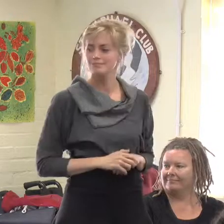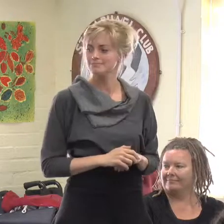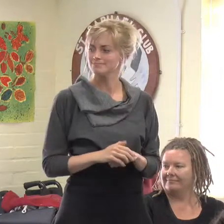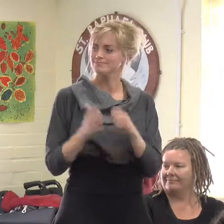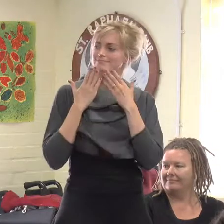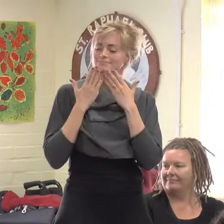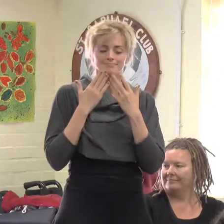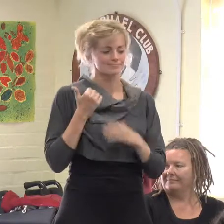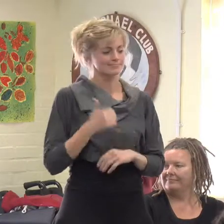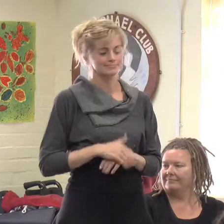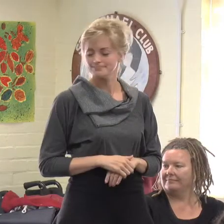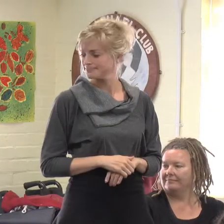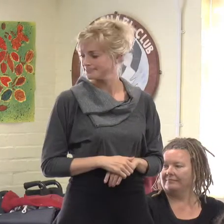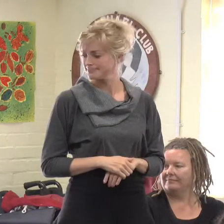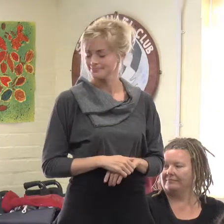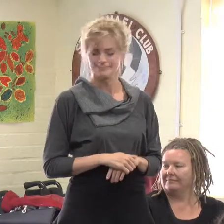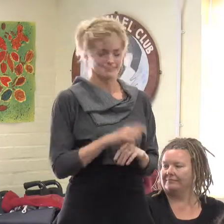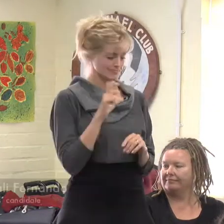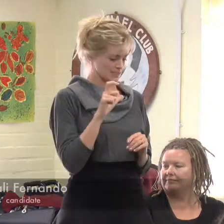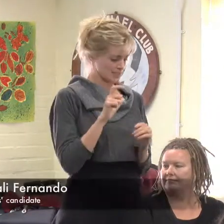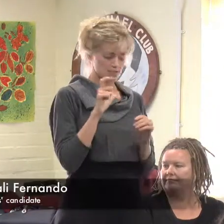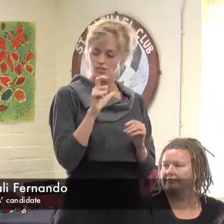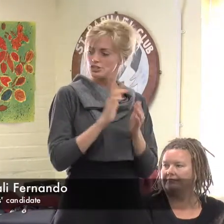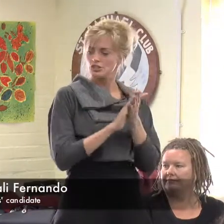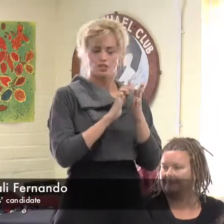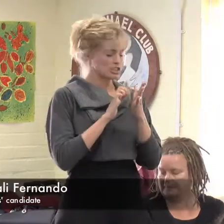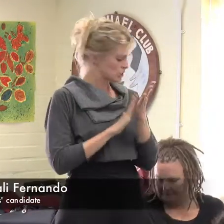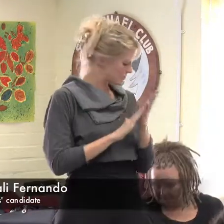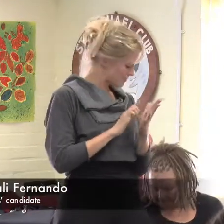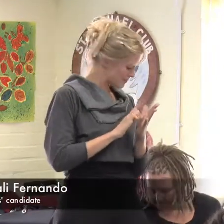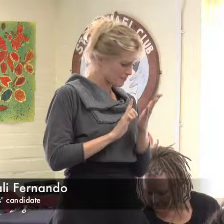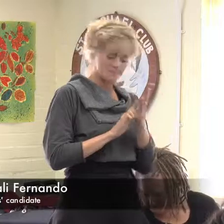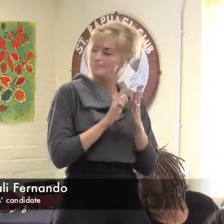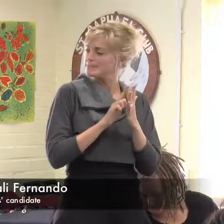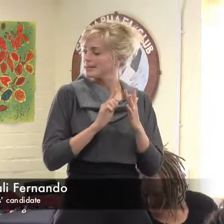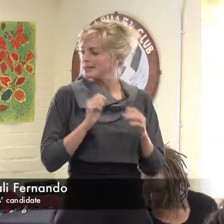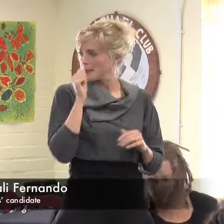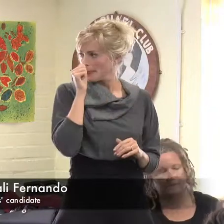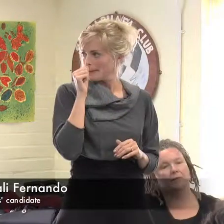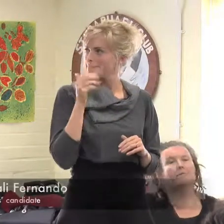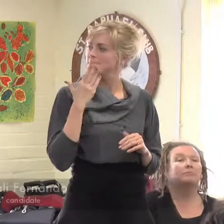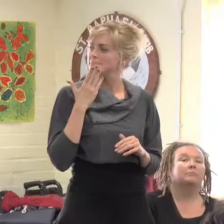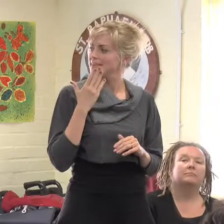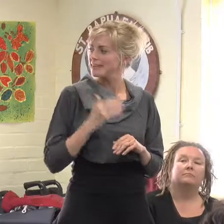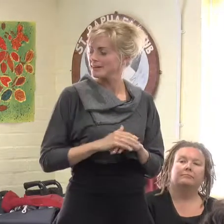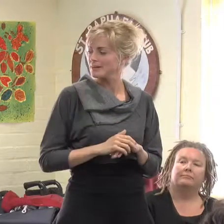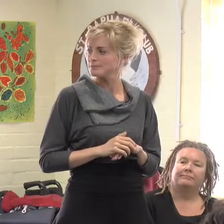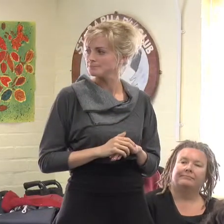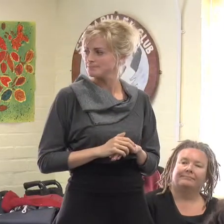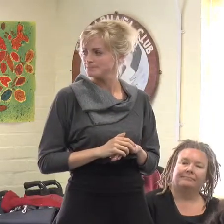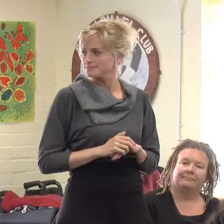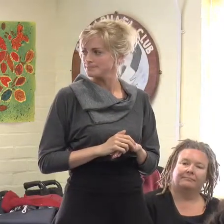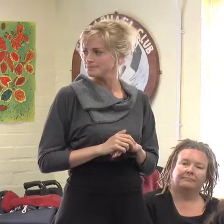Thank you, Rupert. Chamali. Thank you, Vicky, and good afternoon, ladies and gentlemen. Thank you for inviting us all